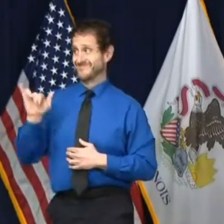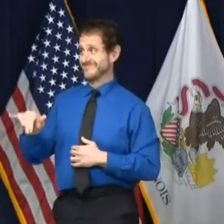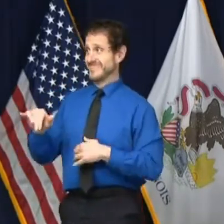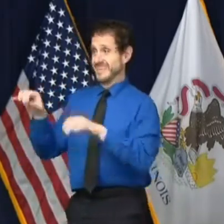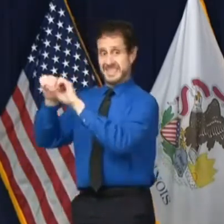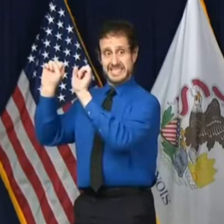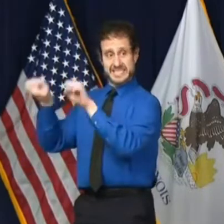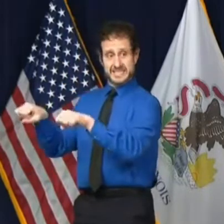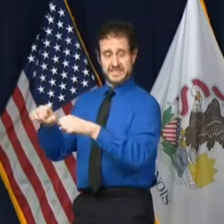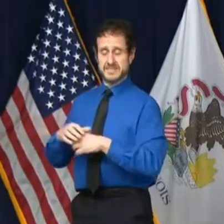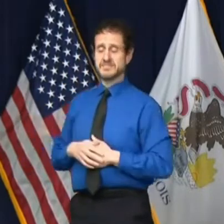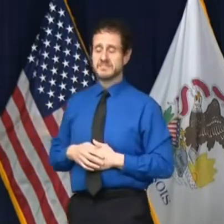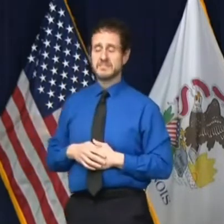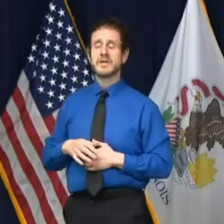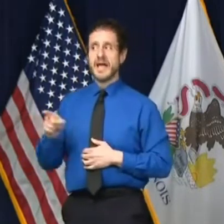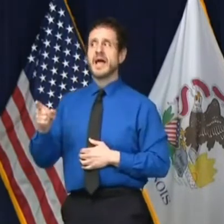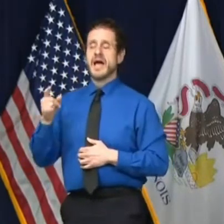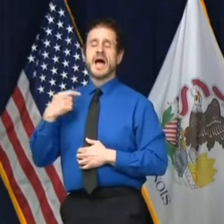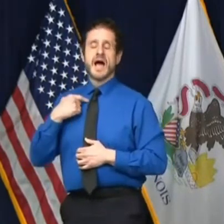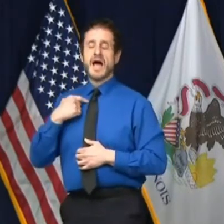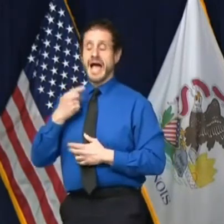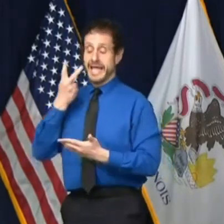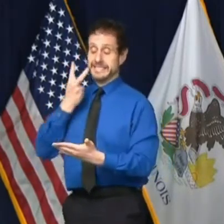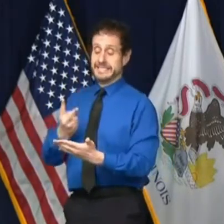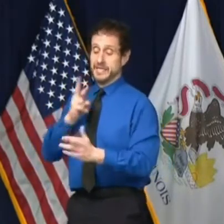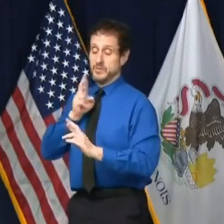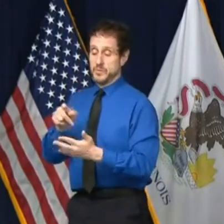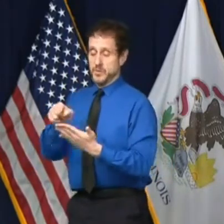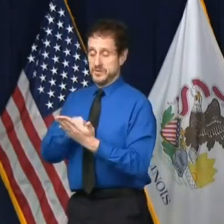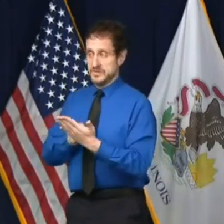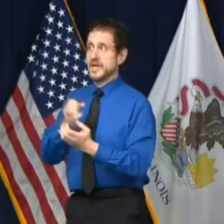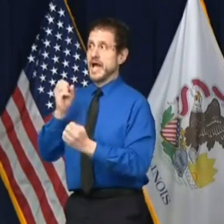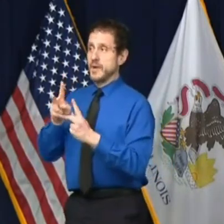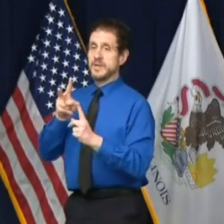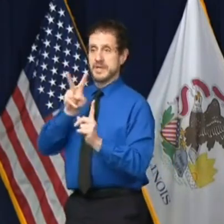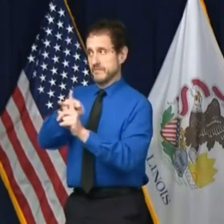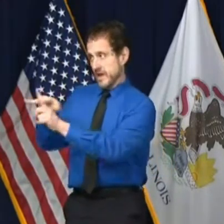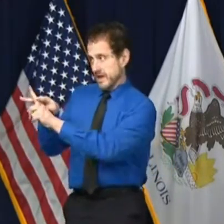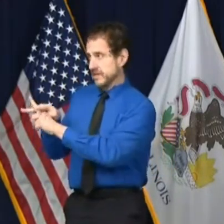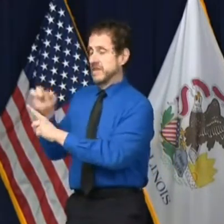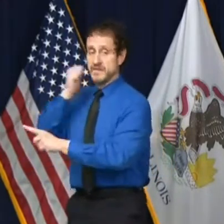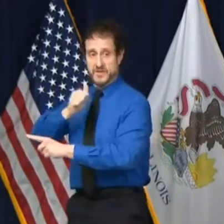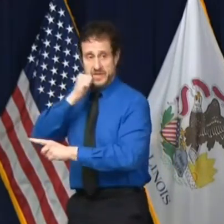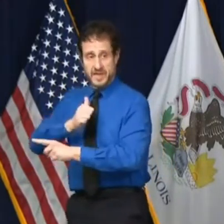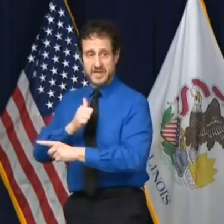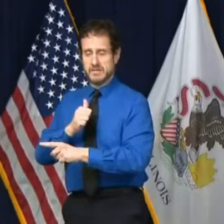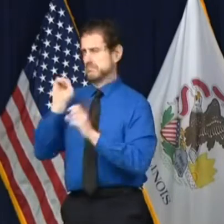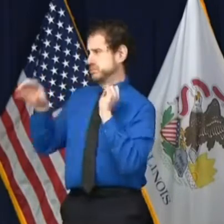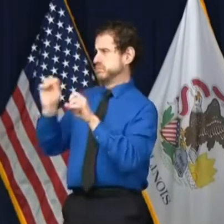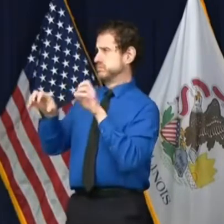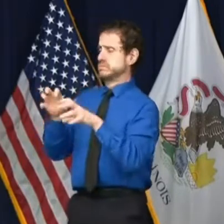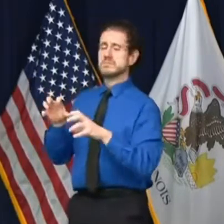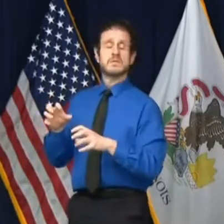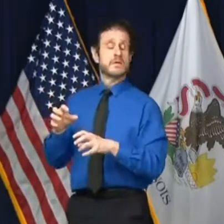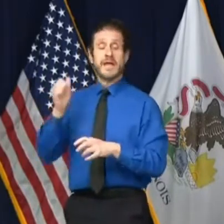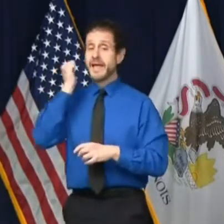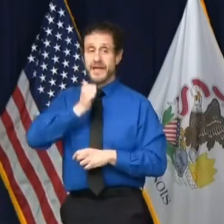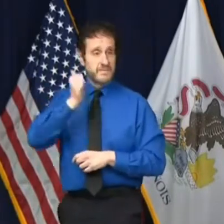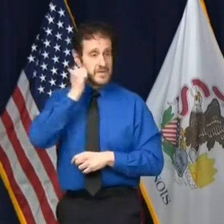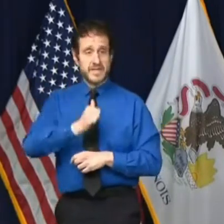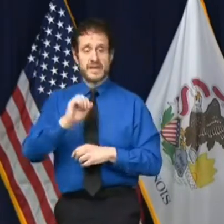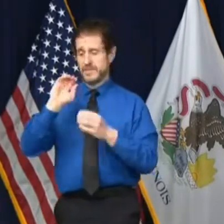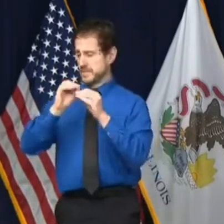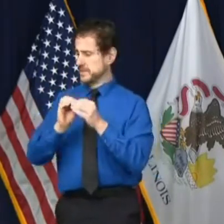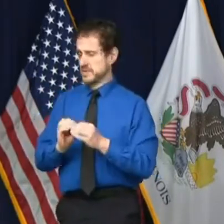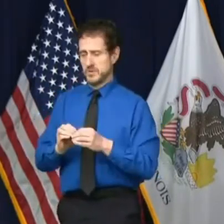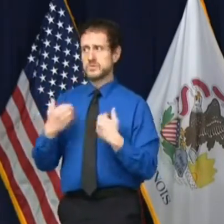I get the numbers of processed claims every day, and the numbers of people who are being processed every day